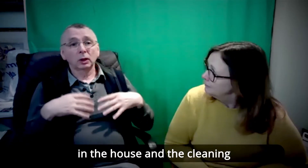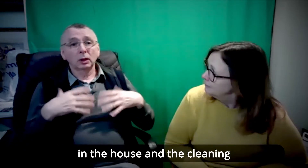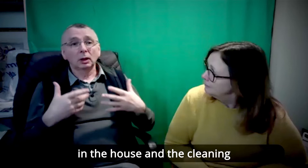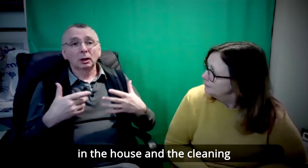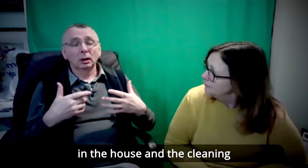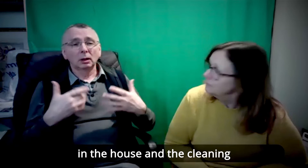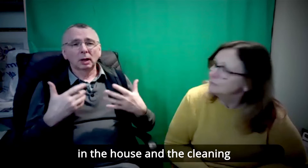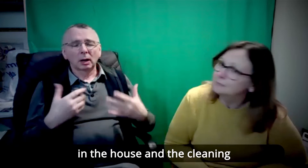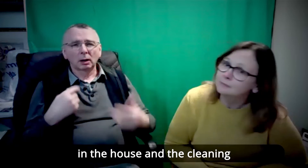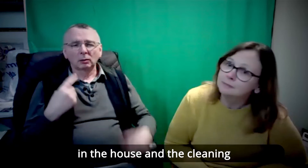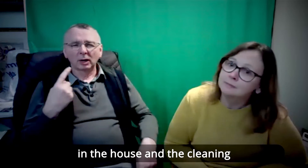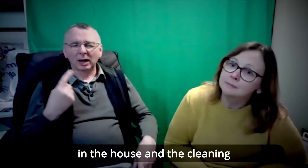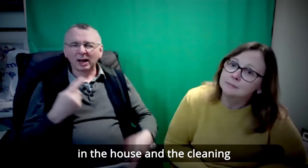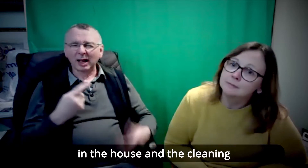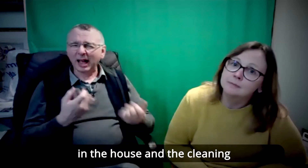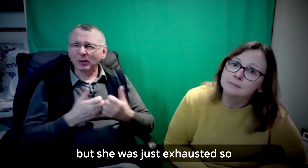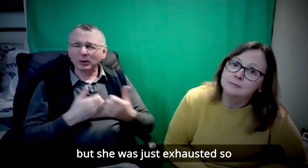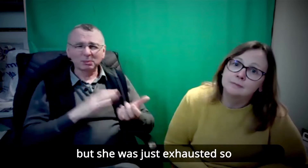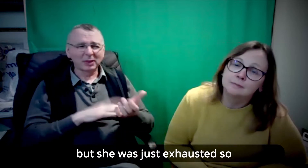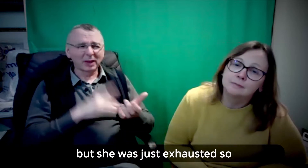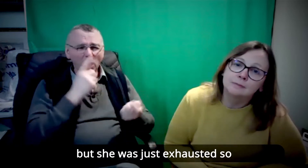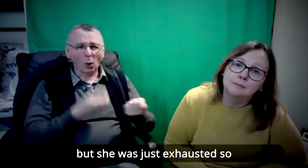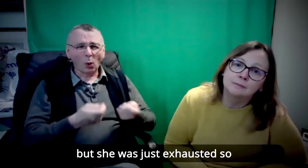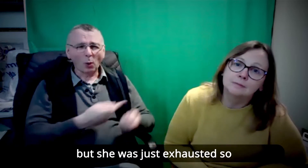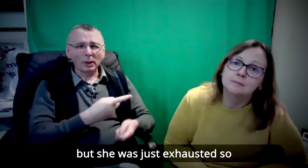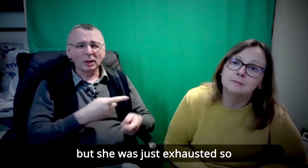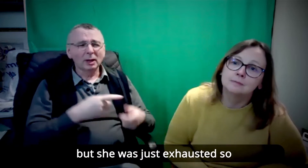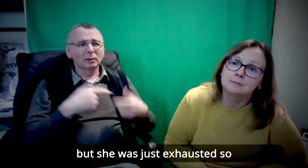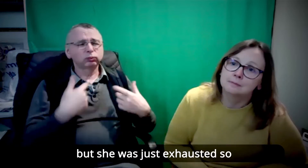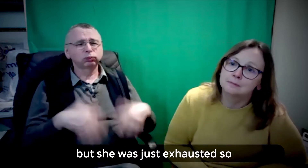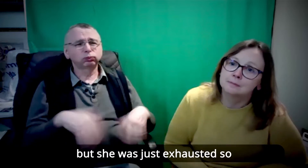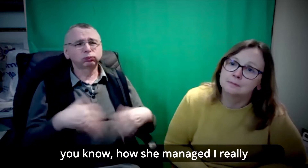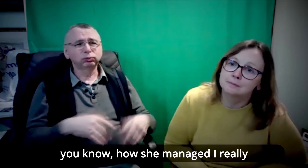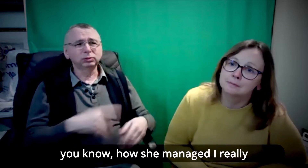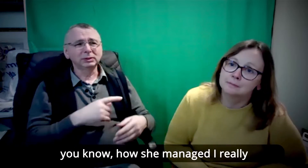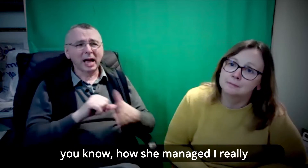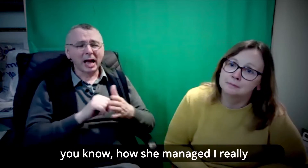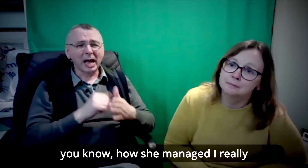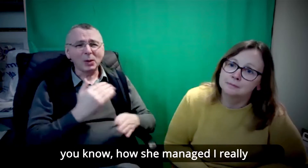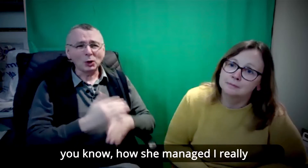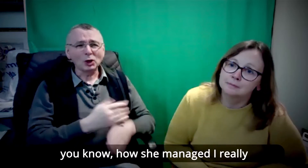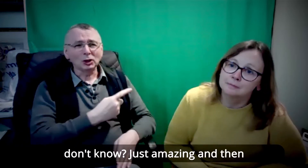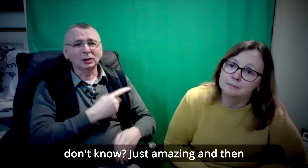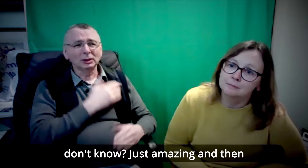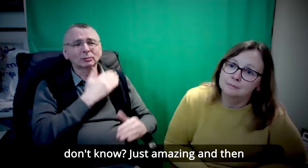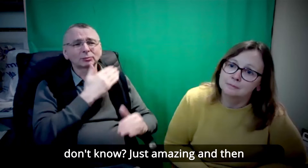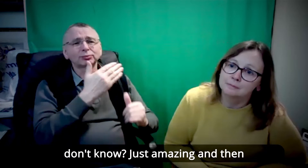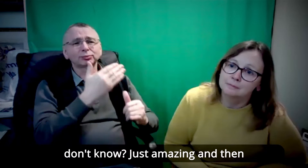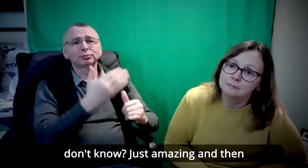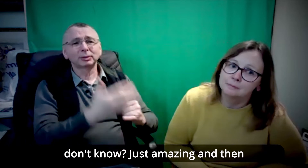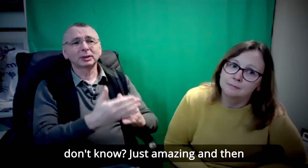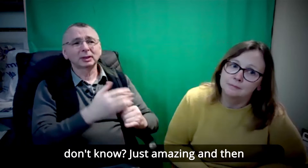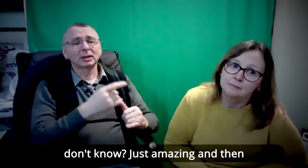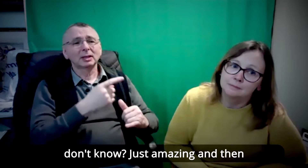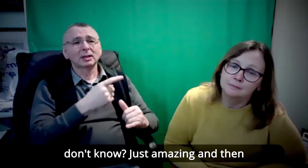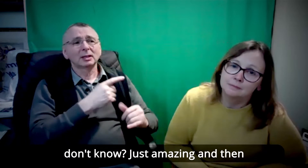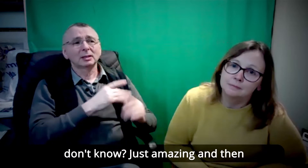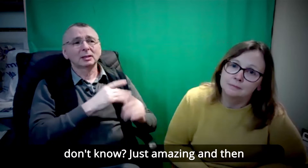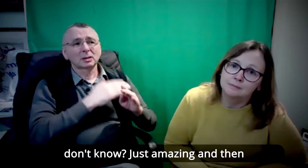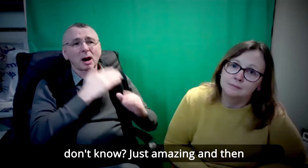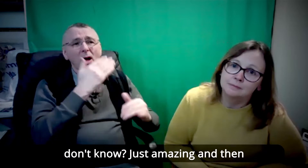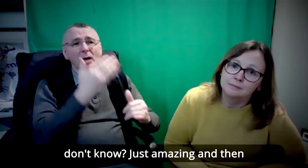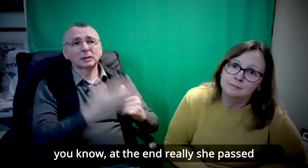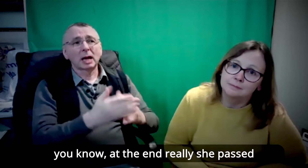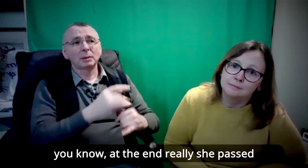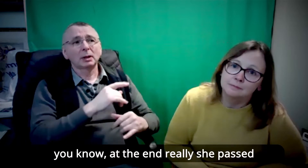to do in the house, and the cleaning, but so she's just exhausted. So, you know, how she managed, I really don't know. Just amazing. And